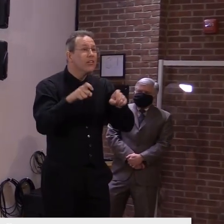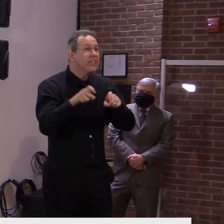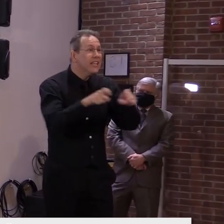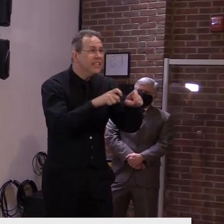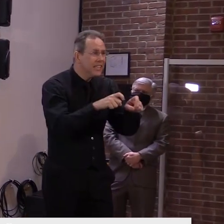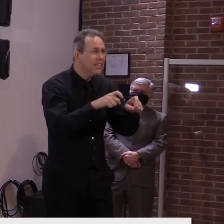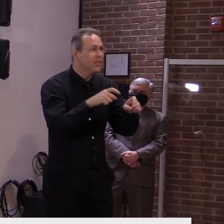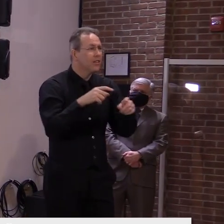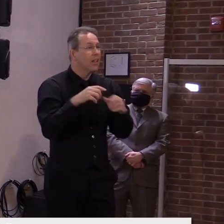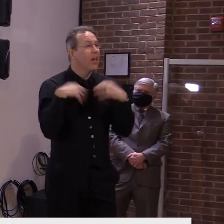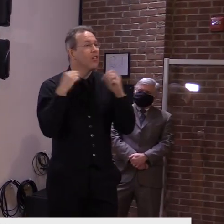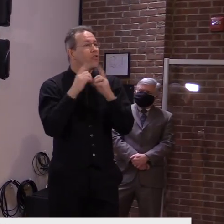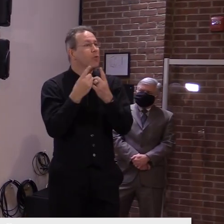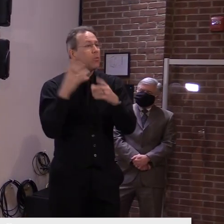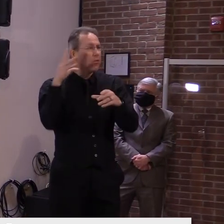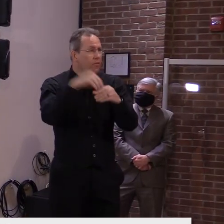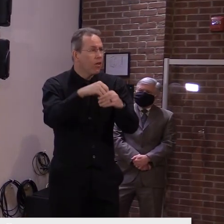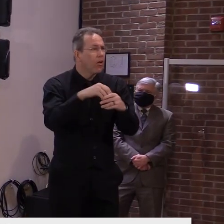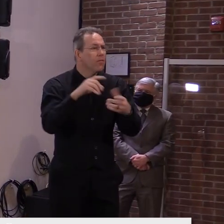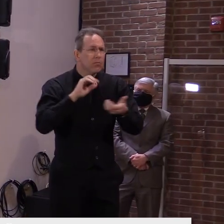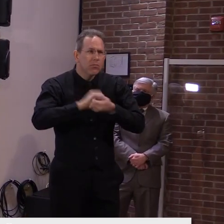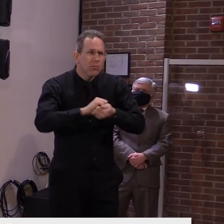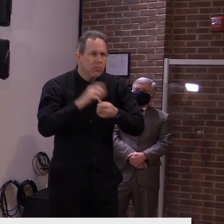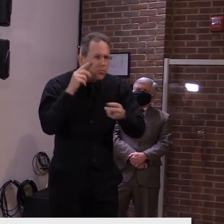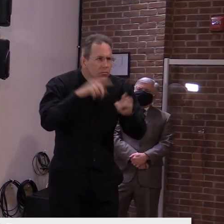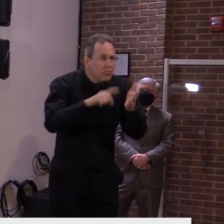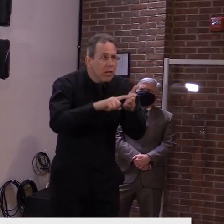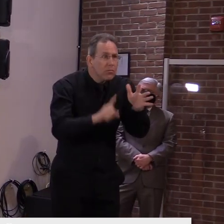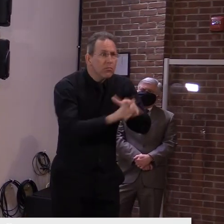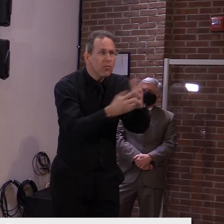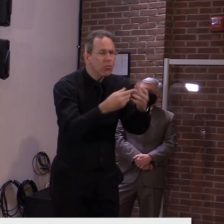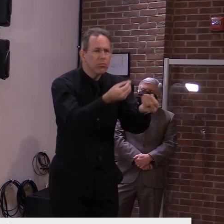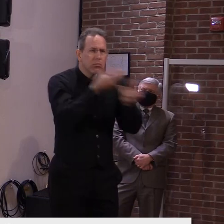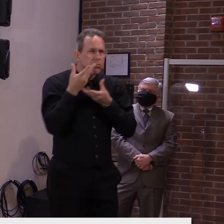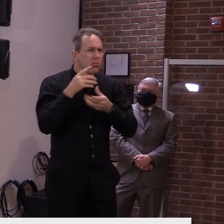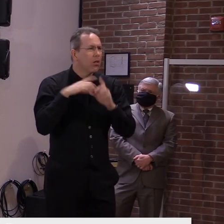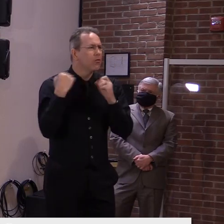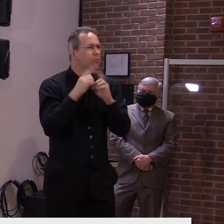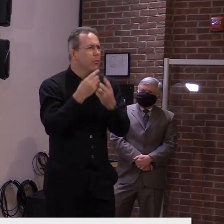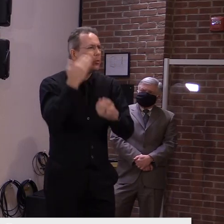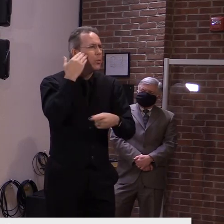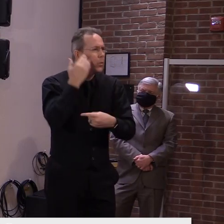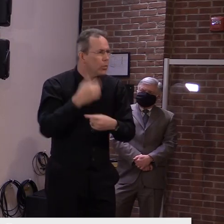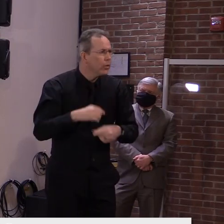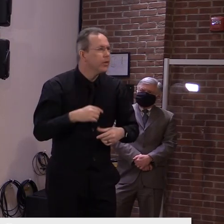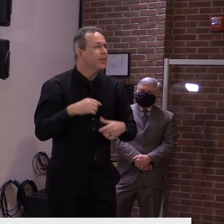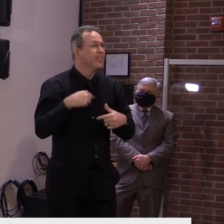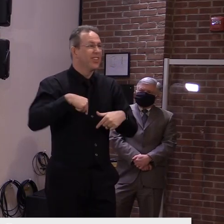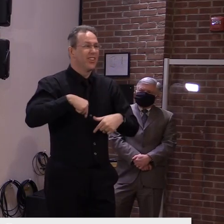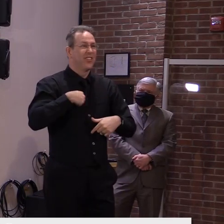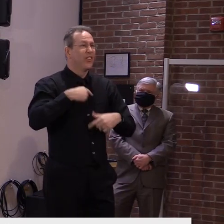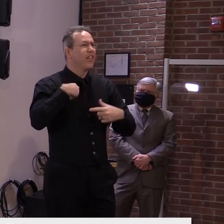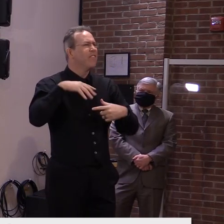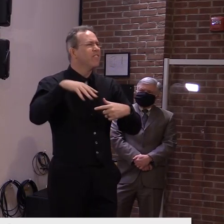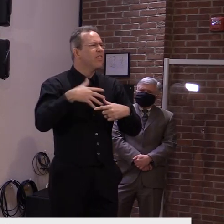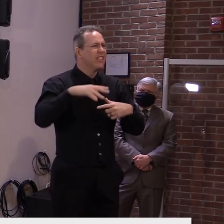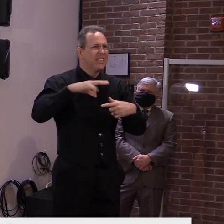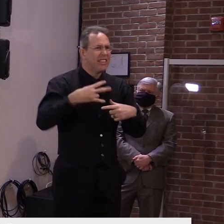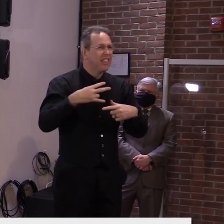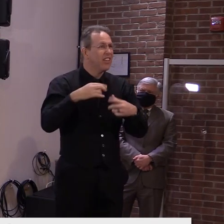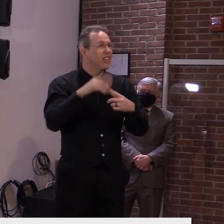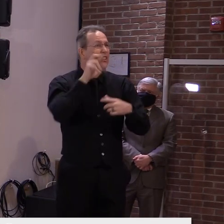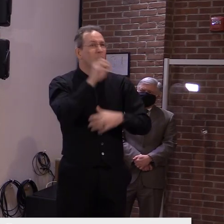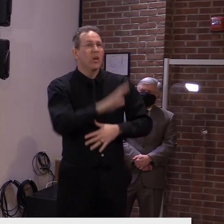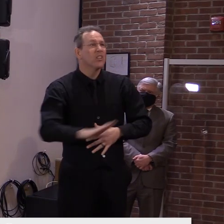for their efforts over the last year. We're like fifth or sixth in the nation per capita in terms of our